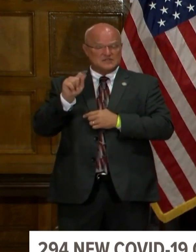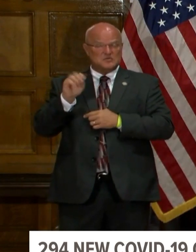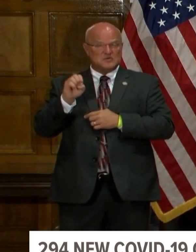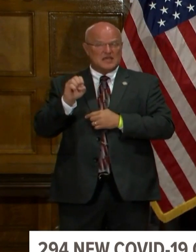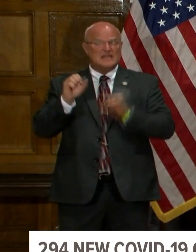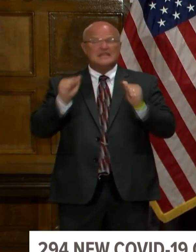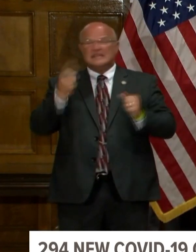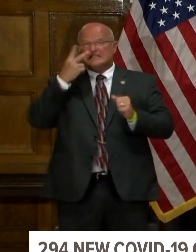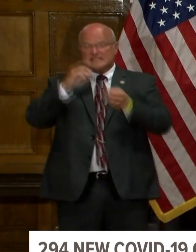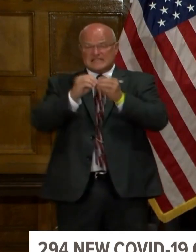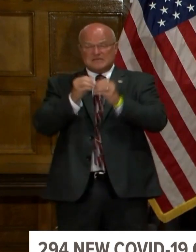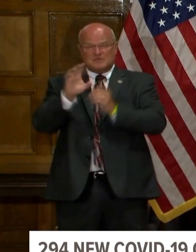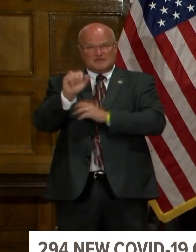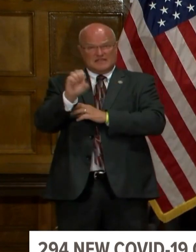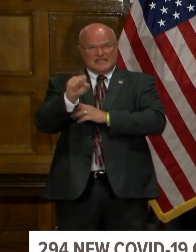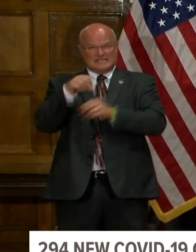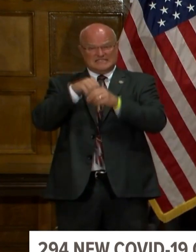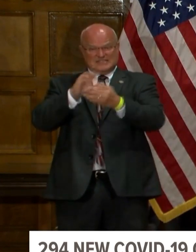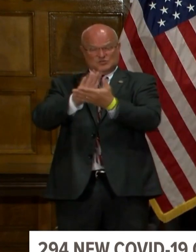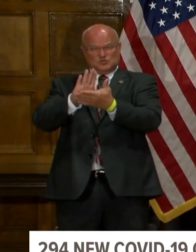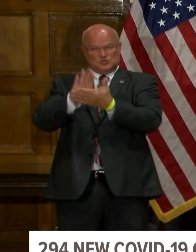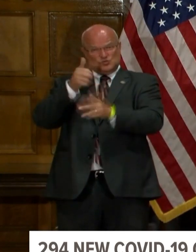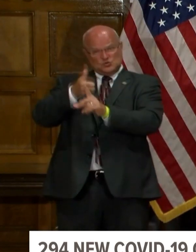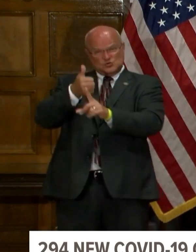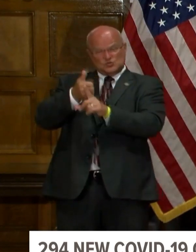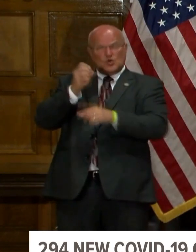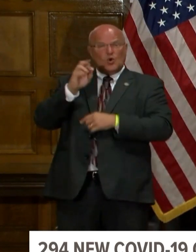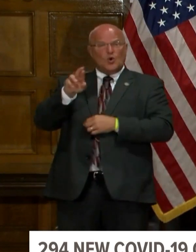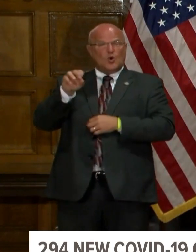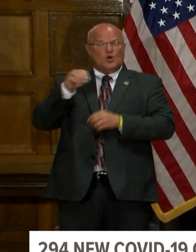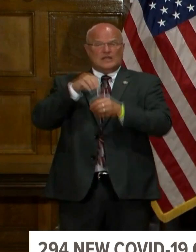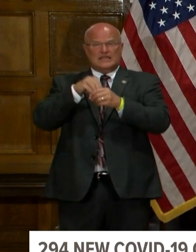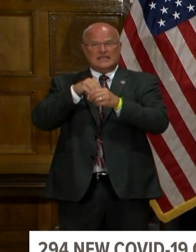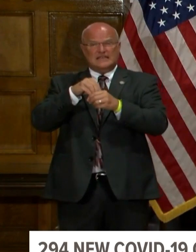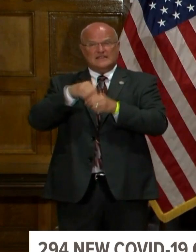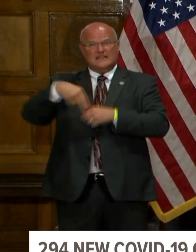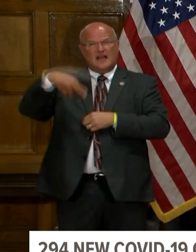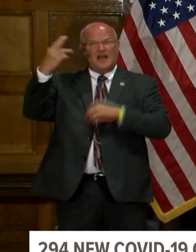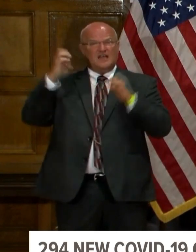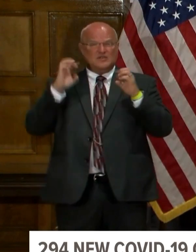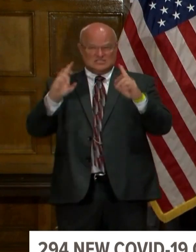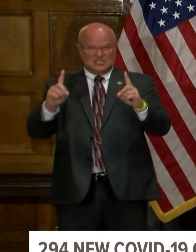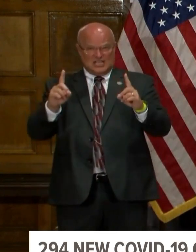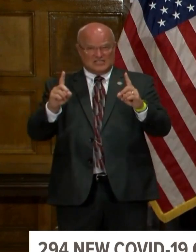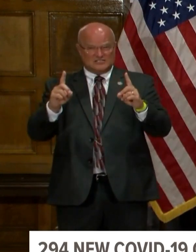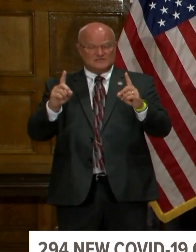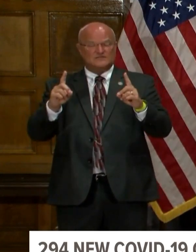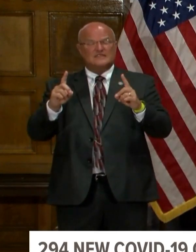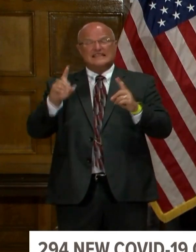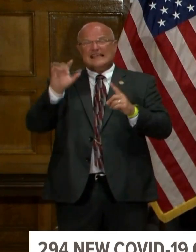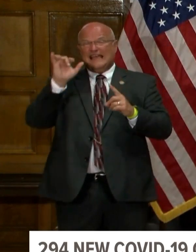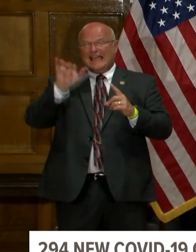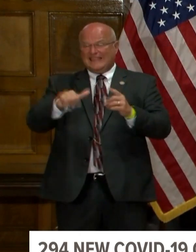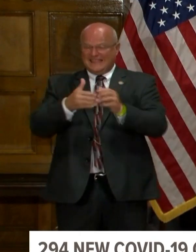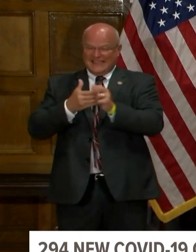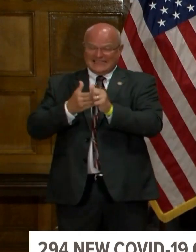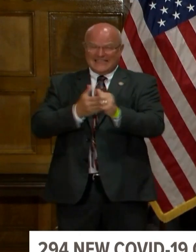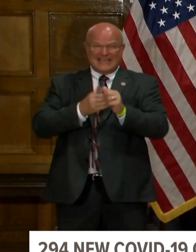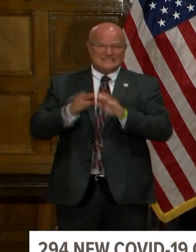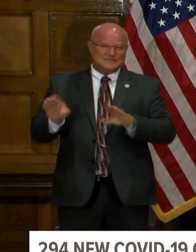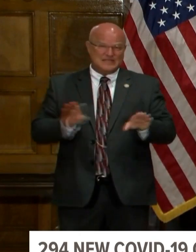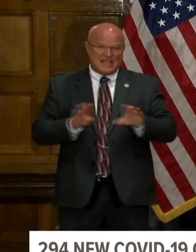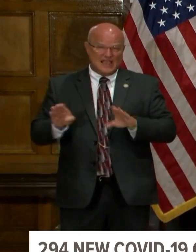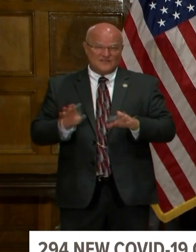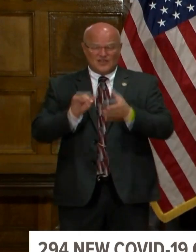They can see the number of cases in their schools or in their higher education, and that guides behavior. So